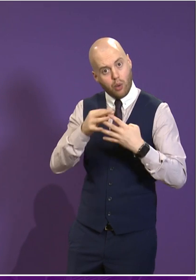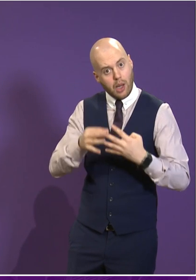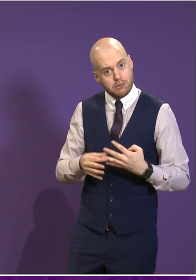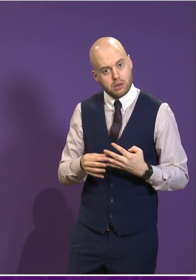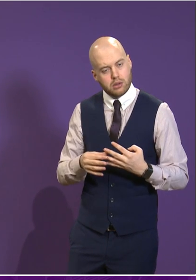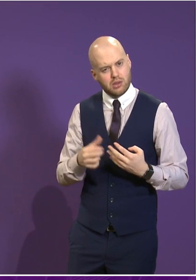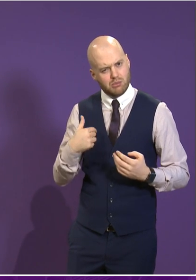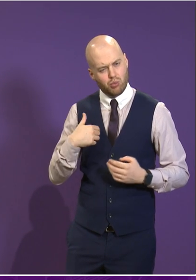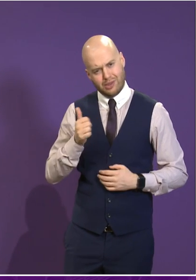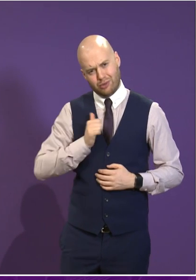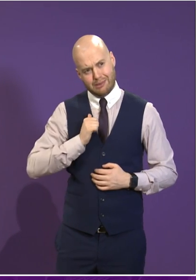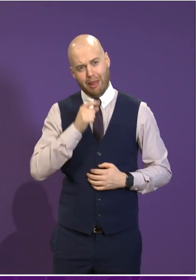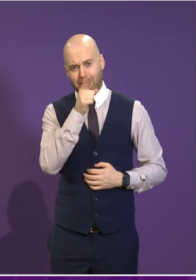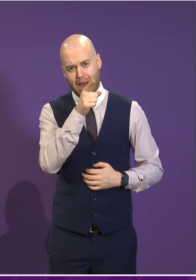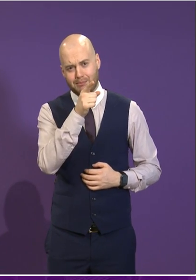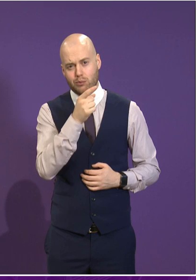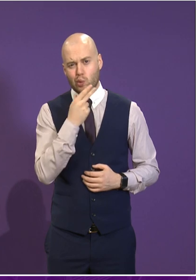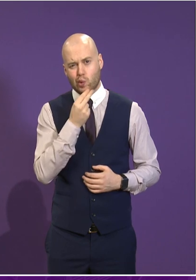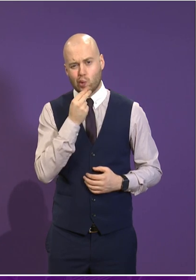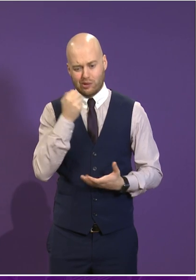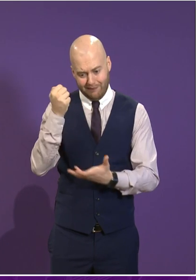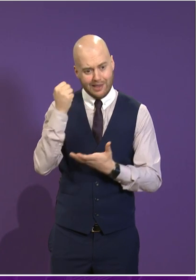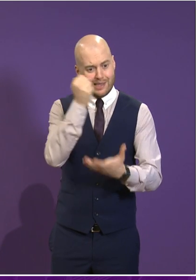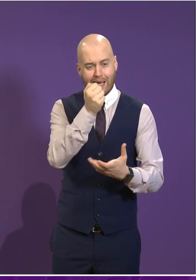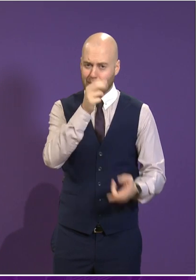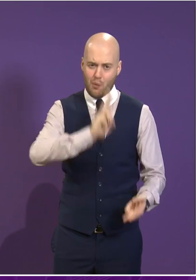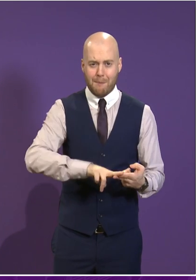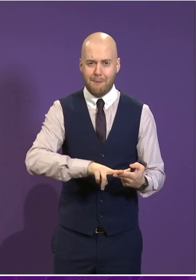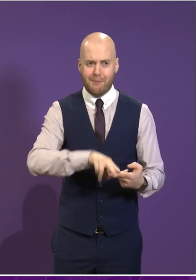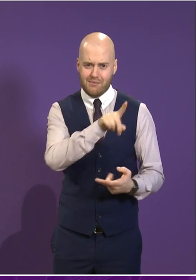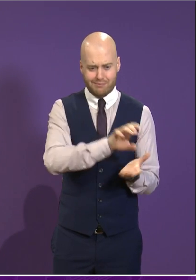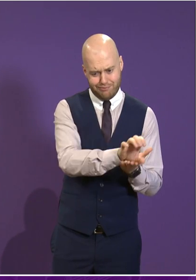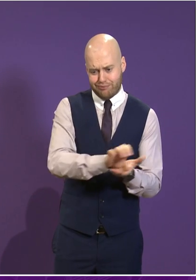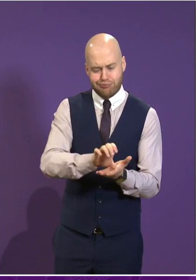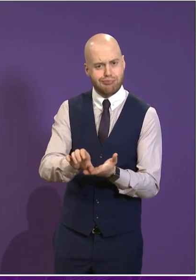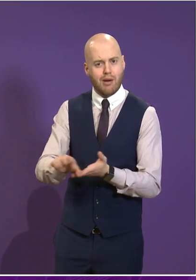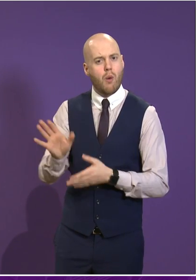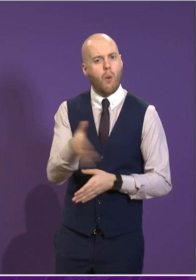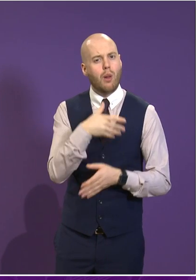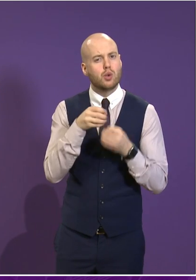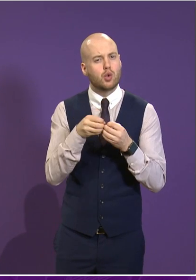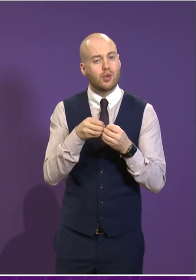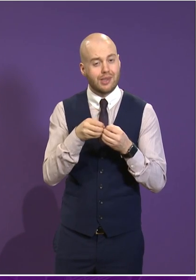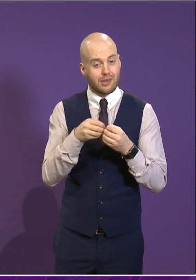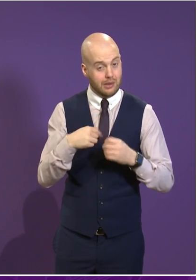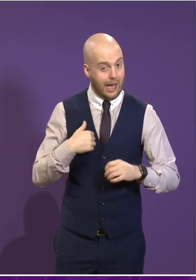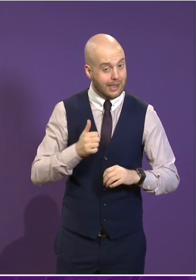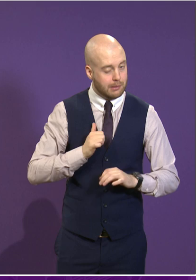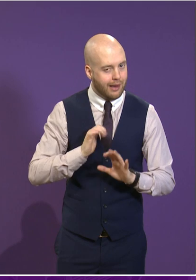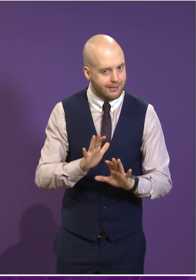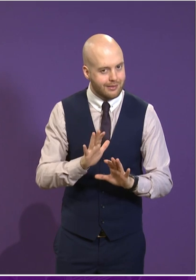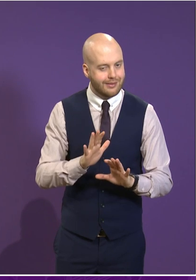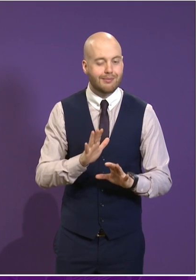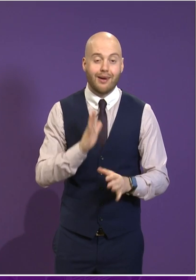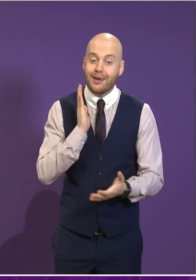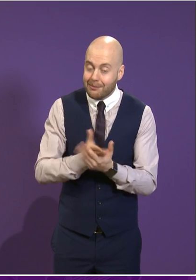we expect them to use all of the funding that we give them for students as part of that. In theory, I mean, clearly not